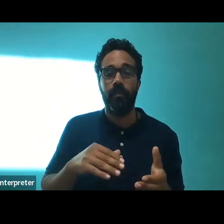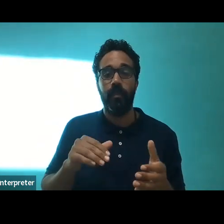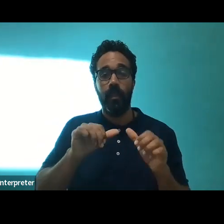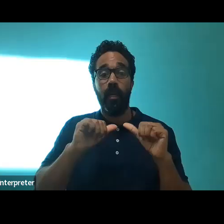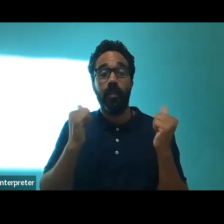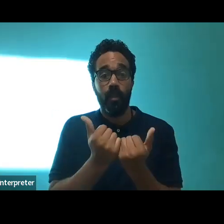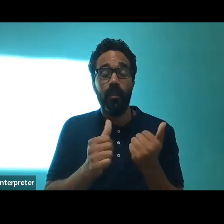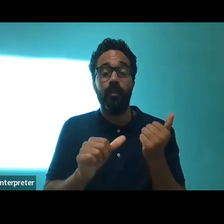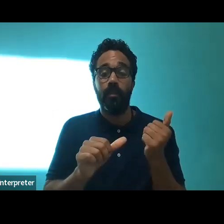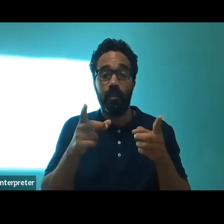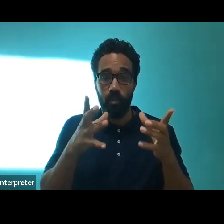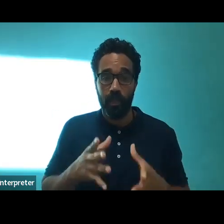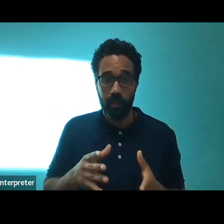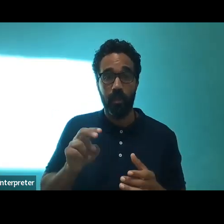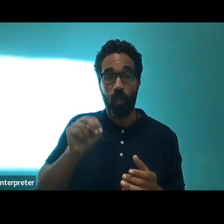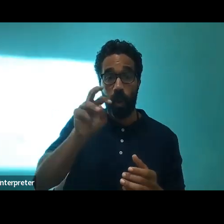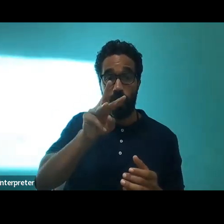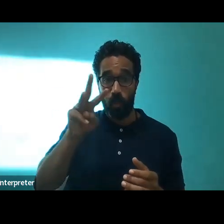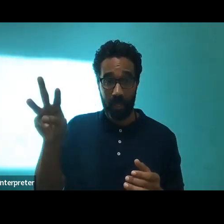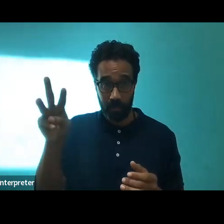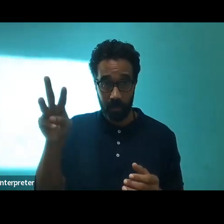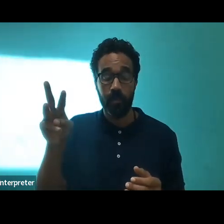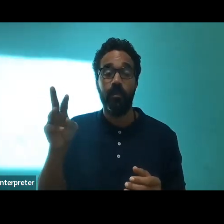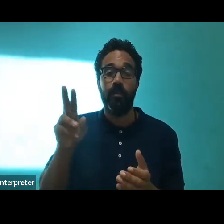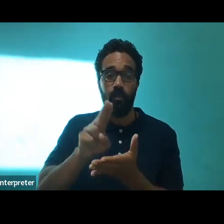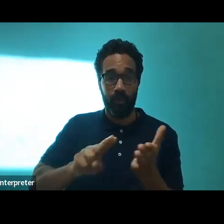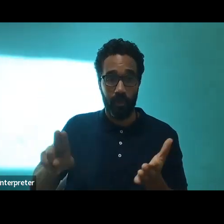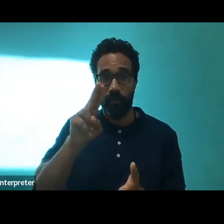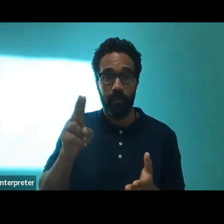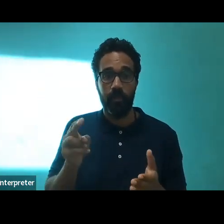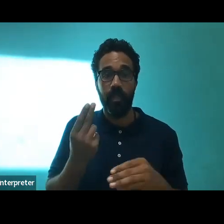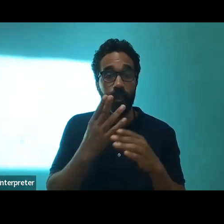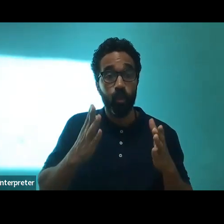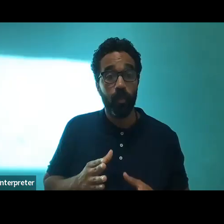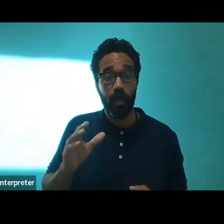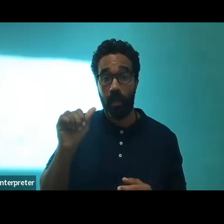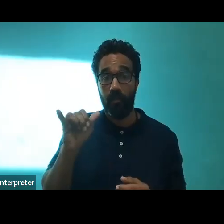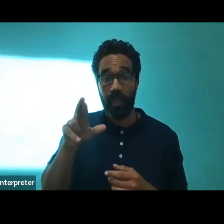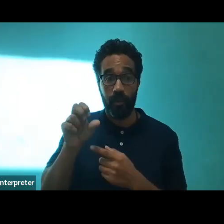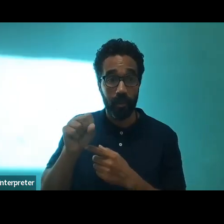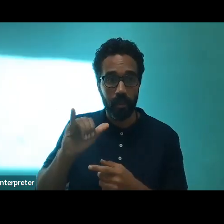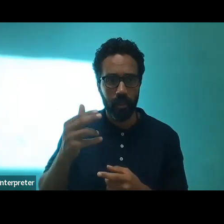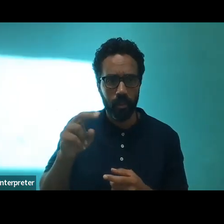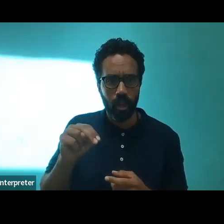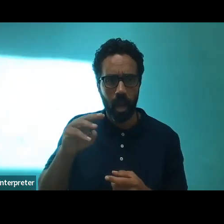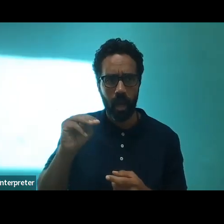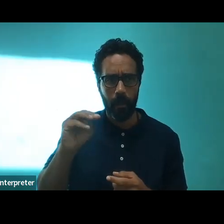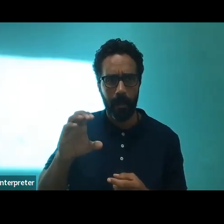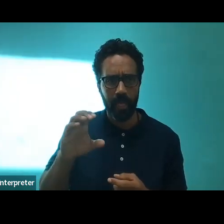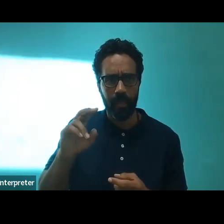Urban Affairs at Northwestern University, John McKnight. You may have heard that name.